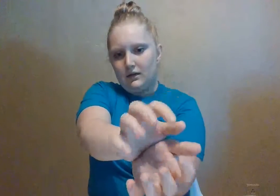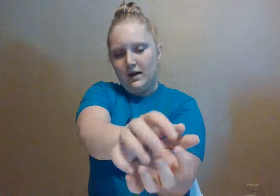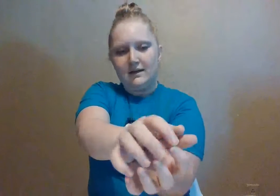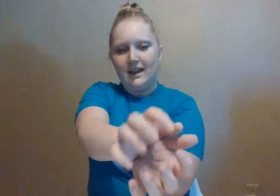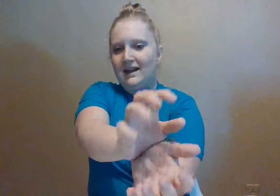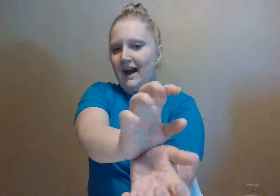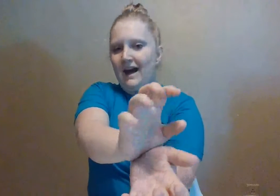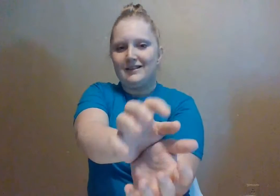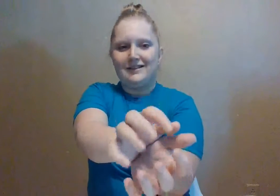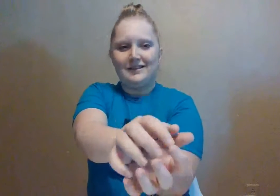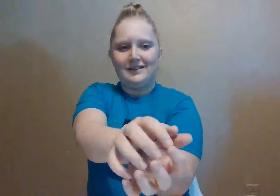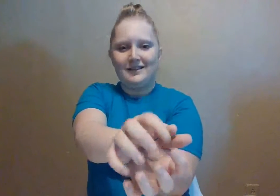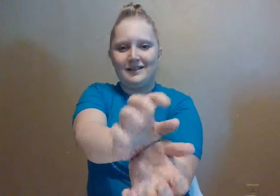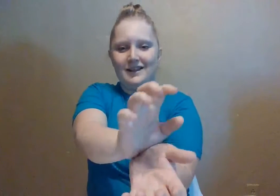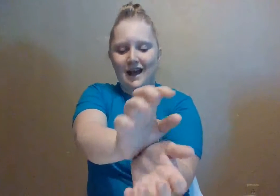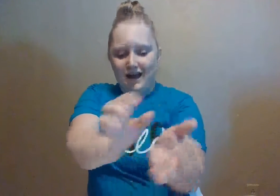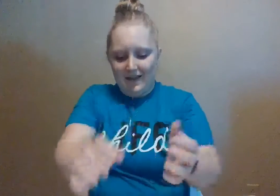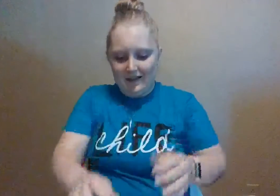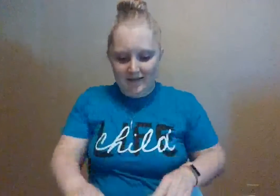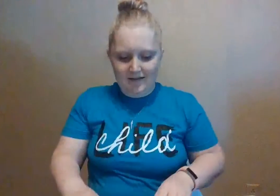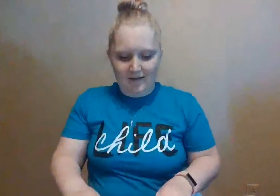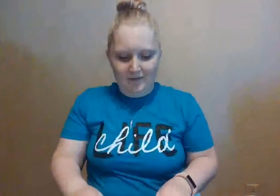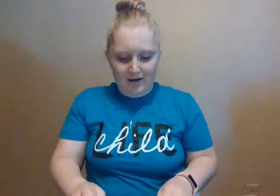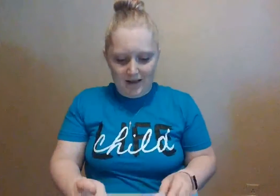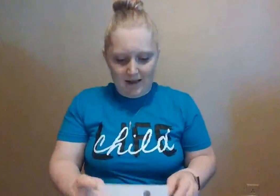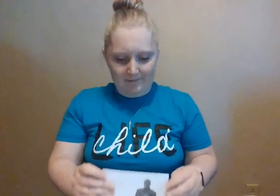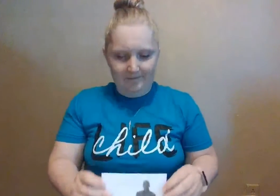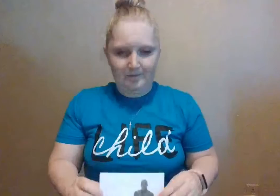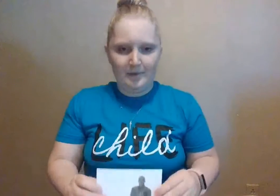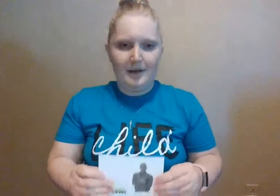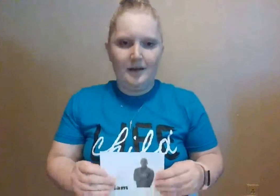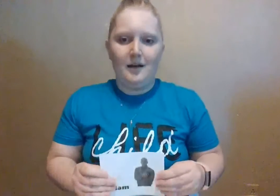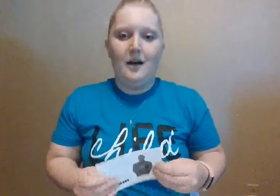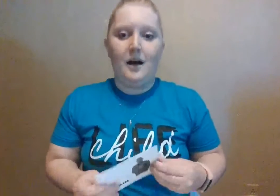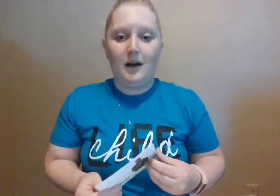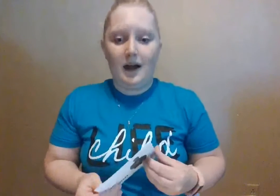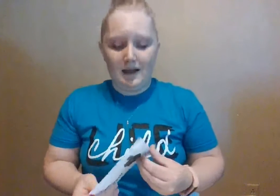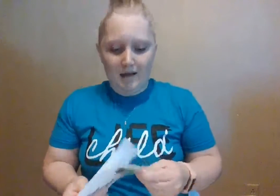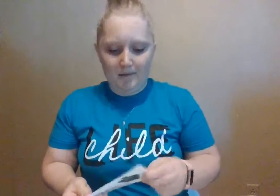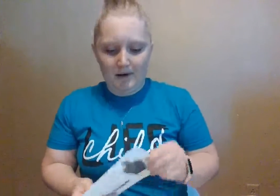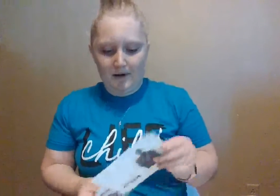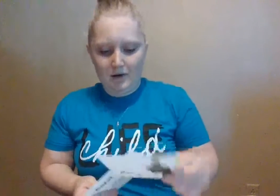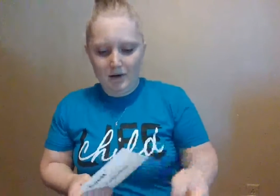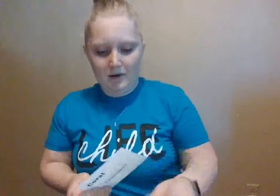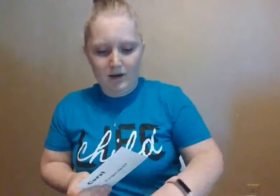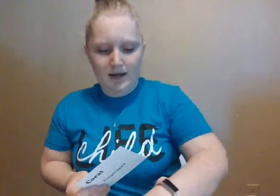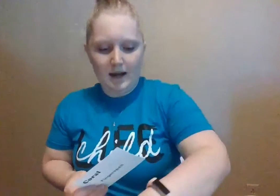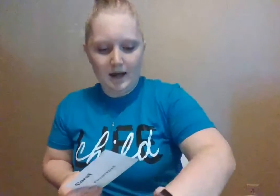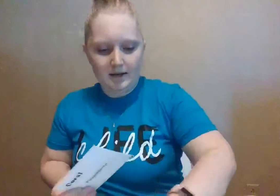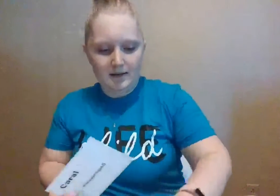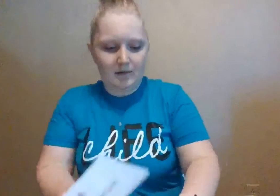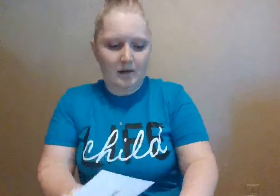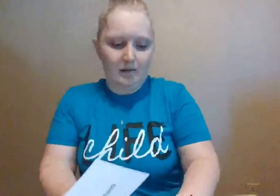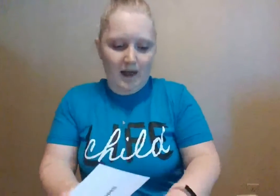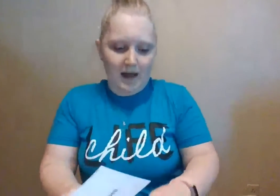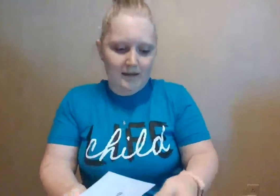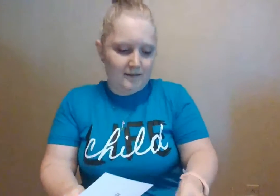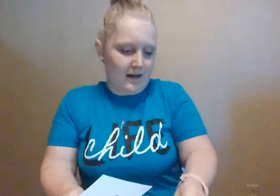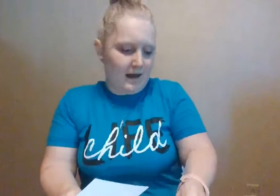Just like that. And that's the sign for clam. All right, now we're going to our last sign, and